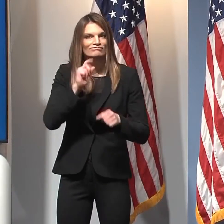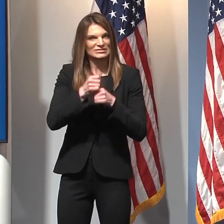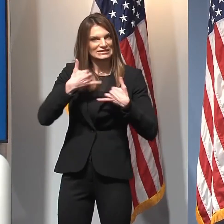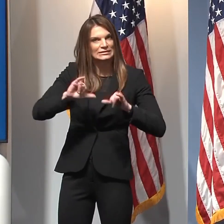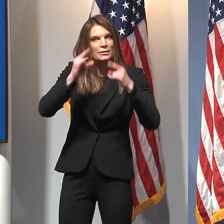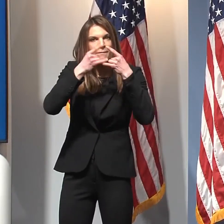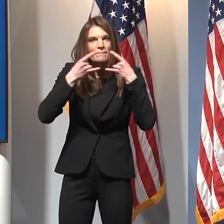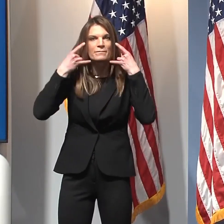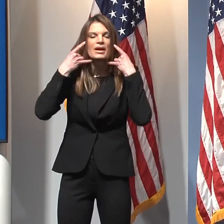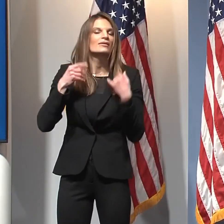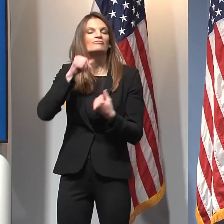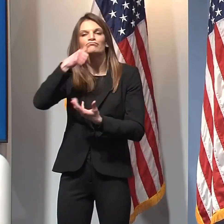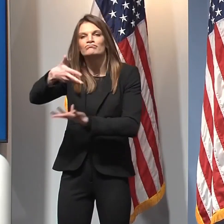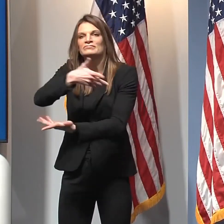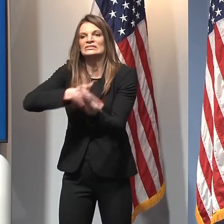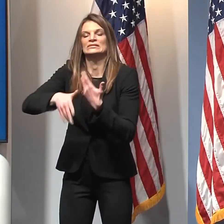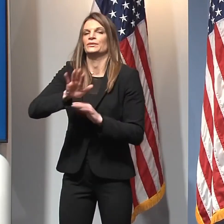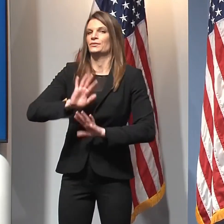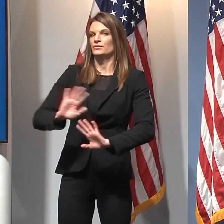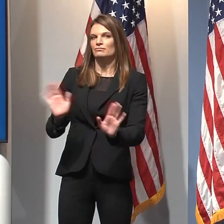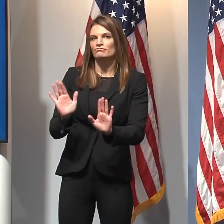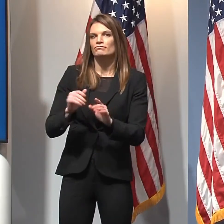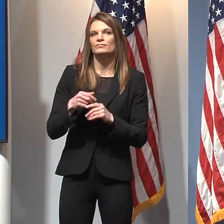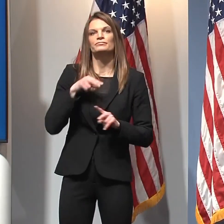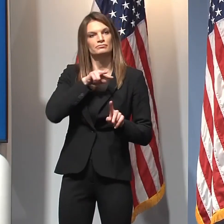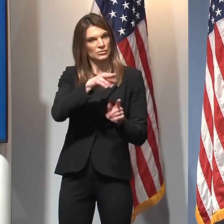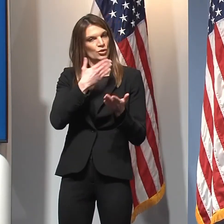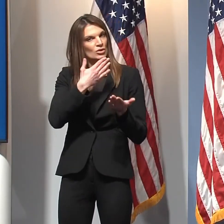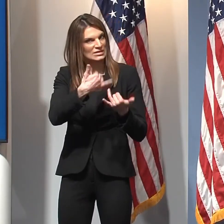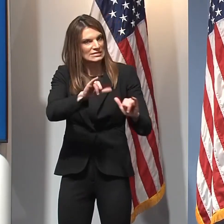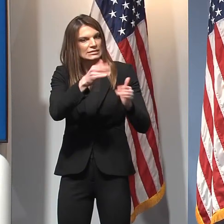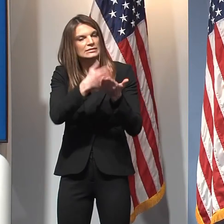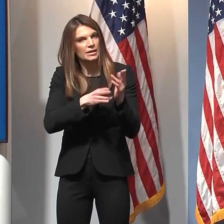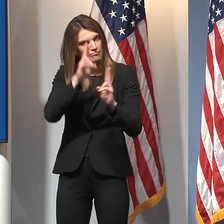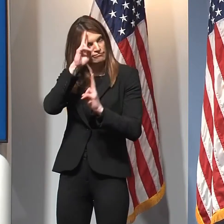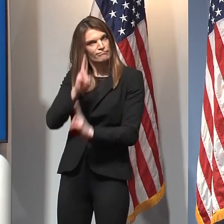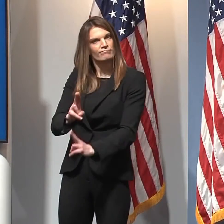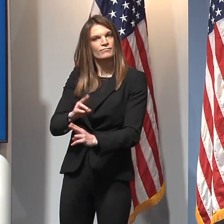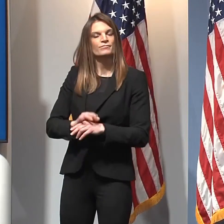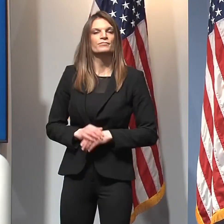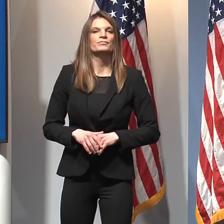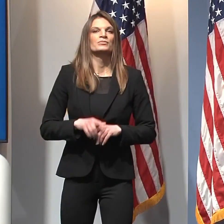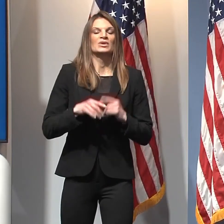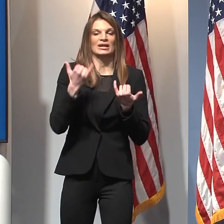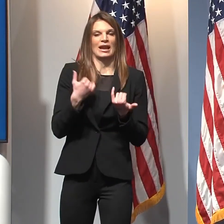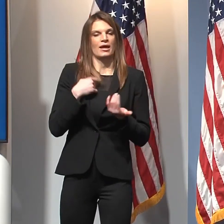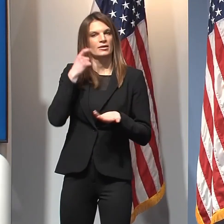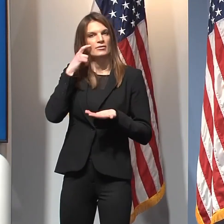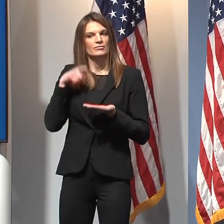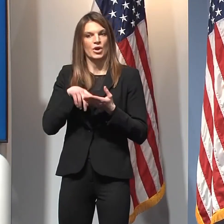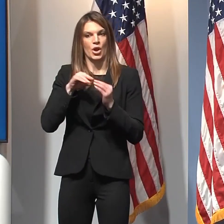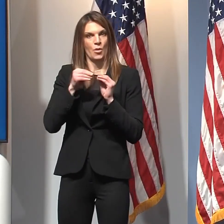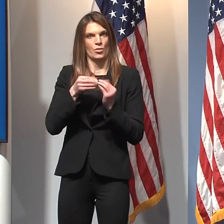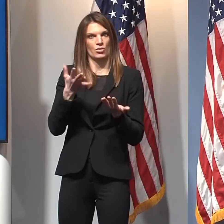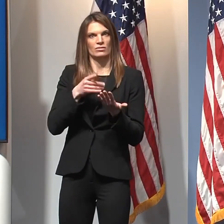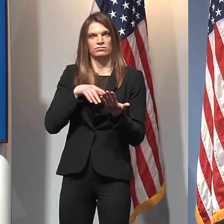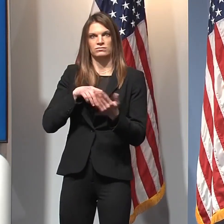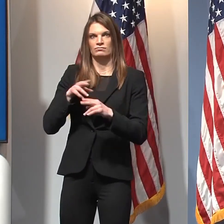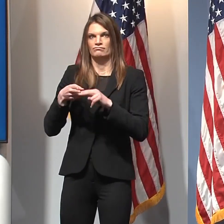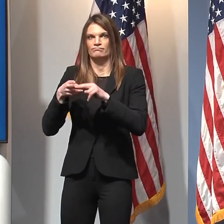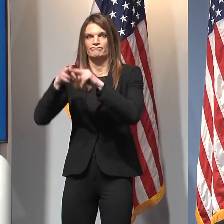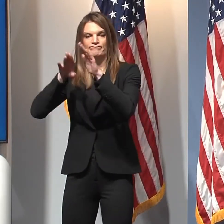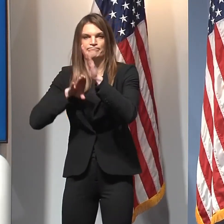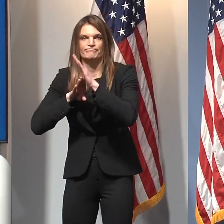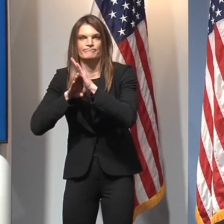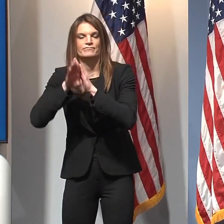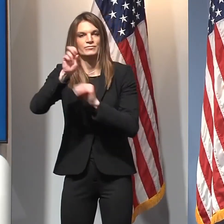masks and not gathering in large groups, what we are seeing now is very concerning data that shows that we are going in the wrong direction with